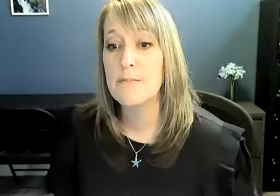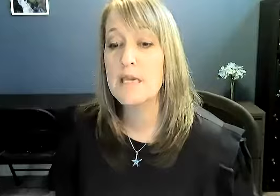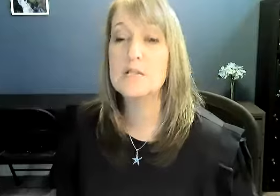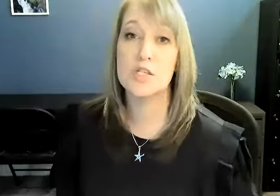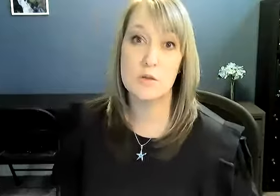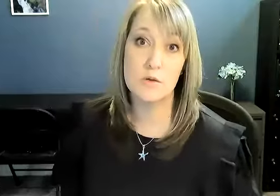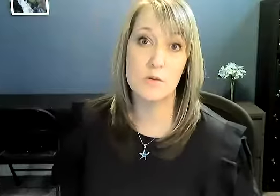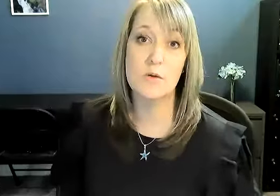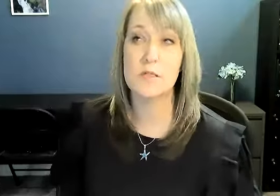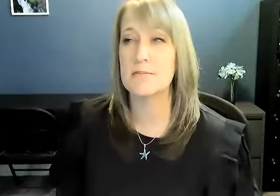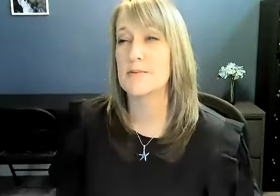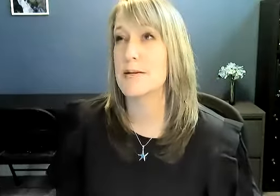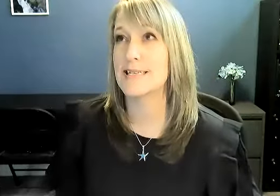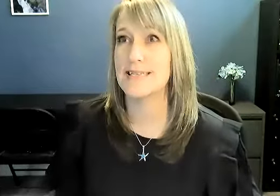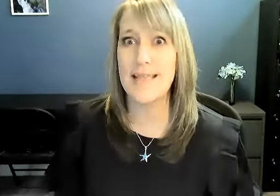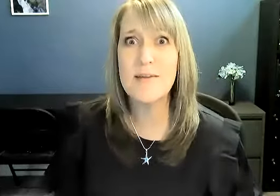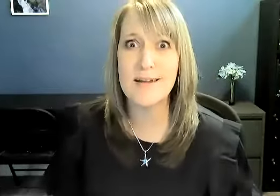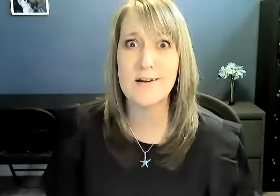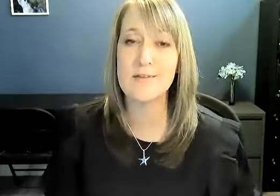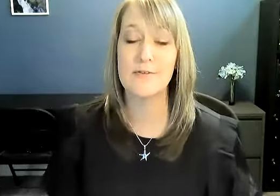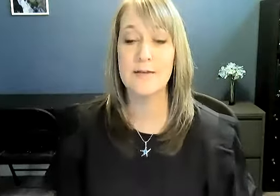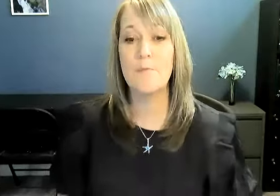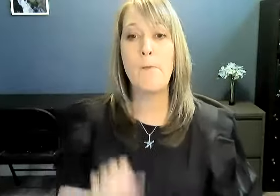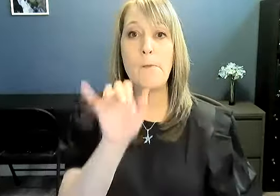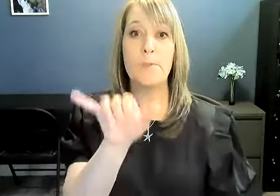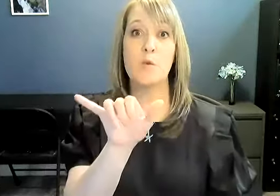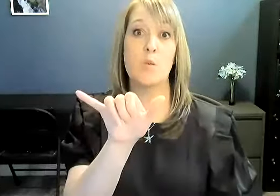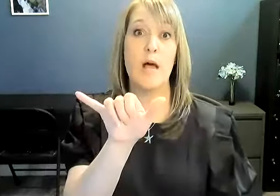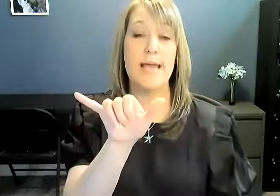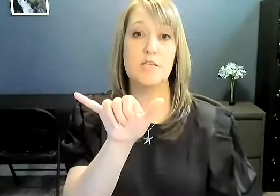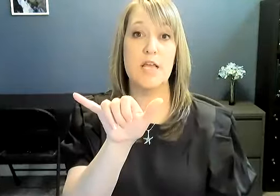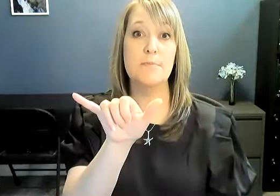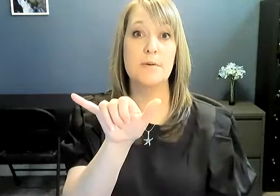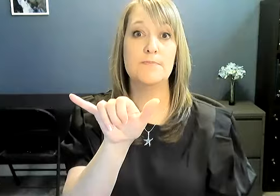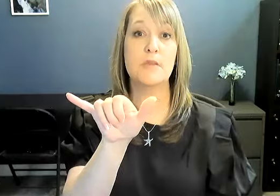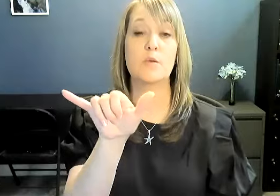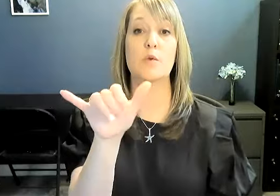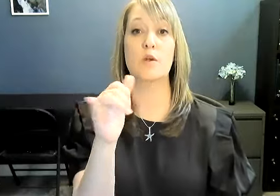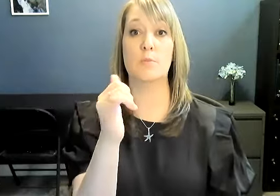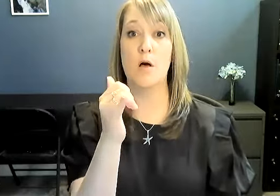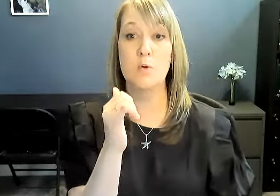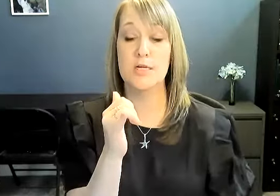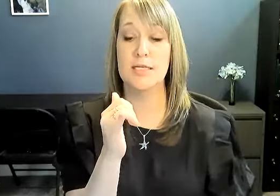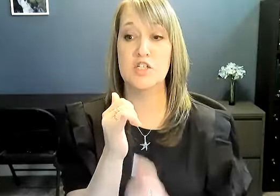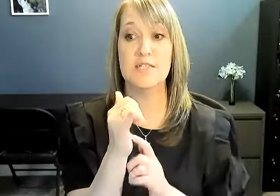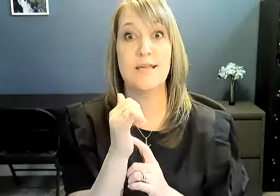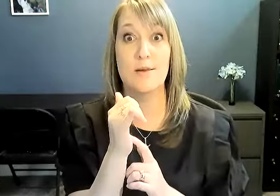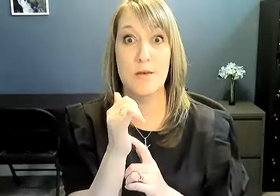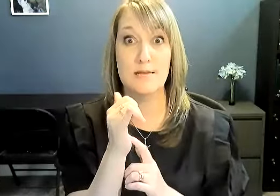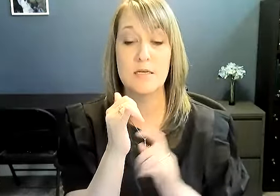Me too, or sometimes we might say same here, right? You want a Y hand shape with your palm orientation sideways